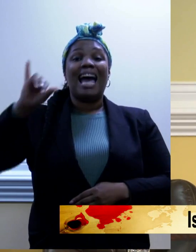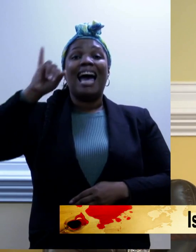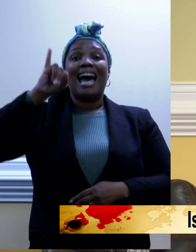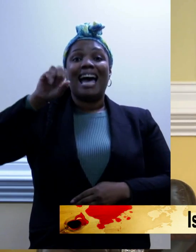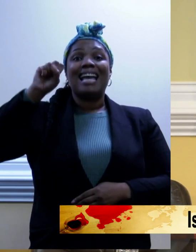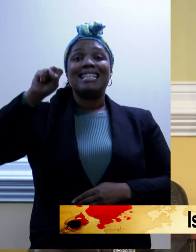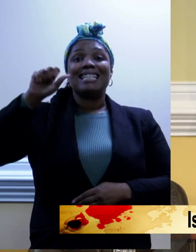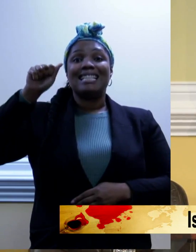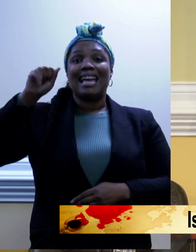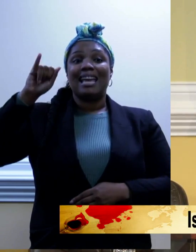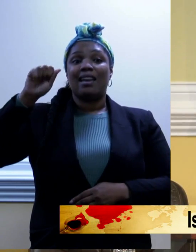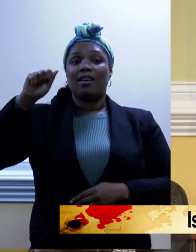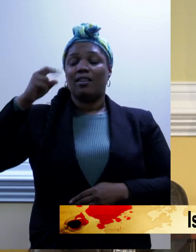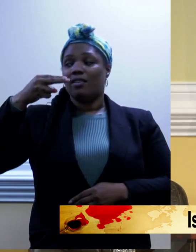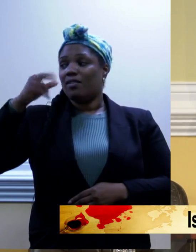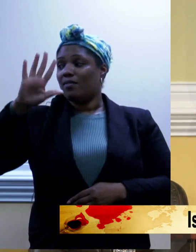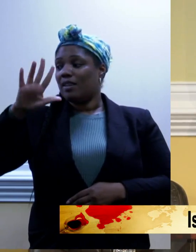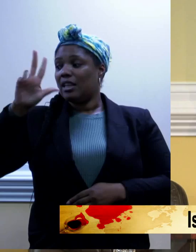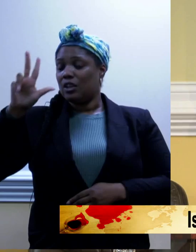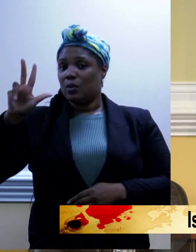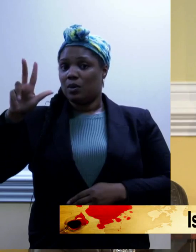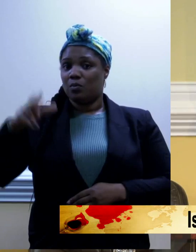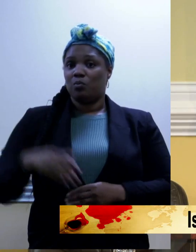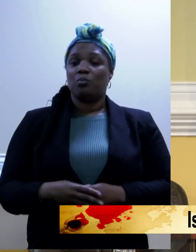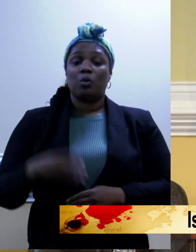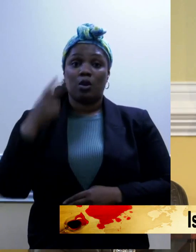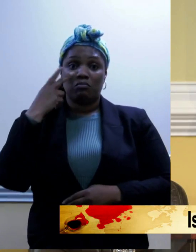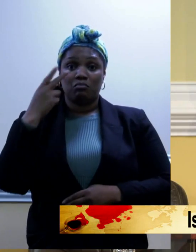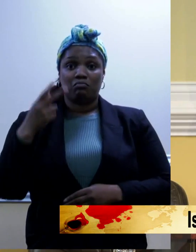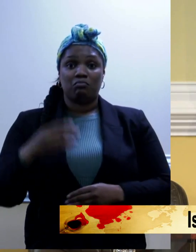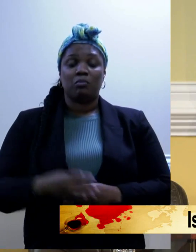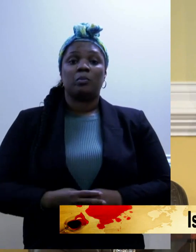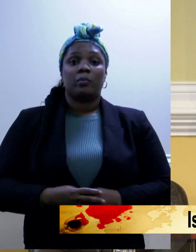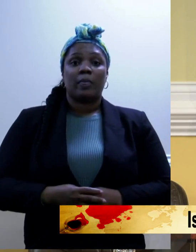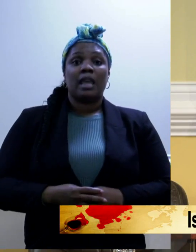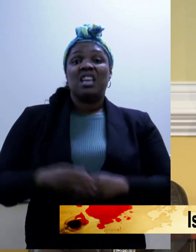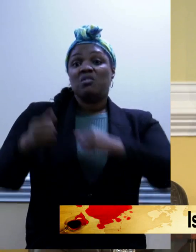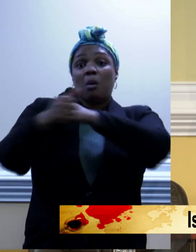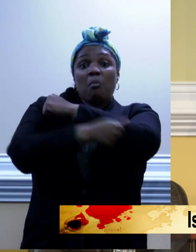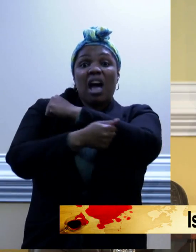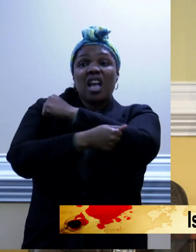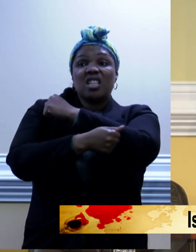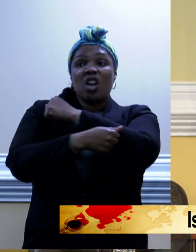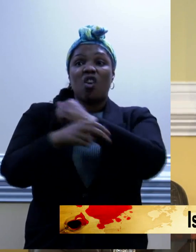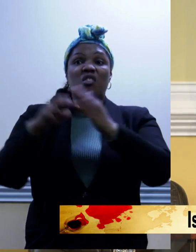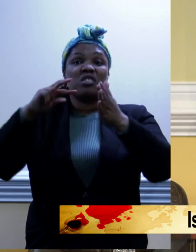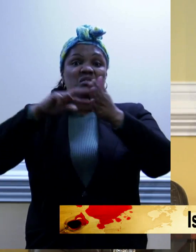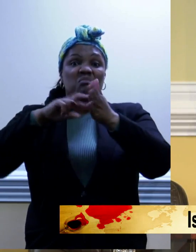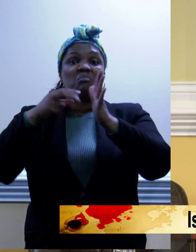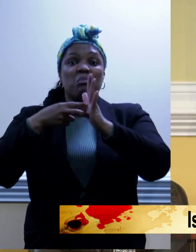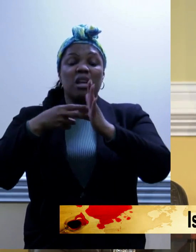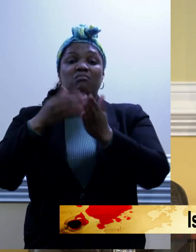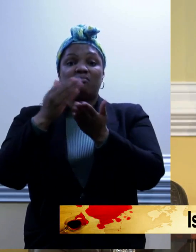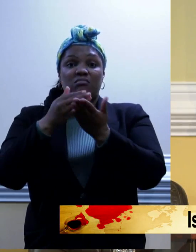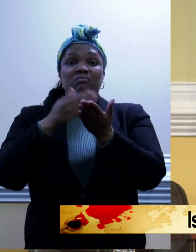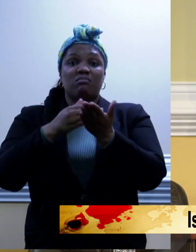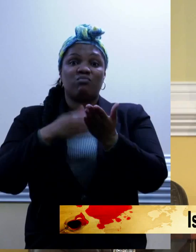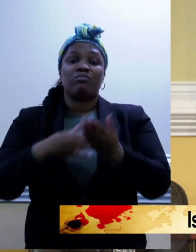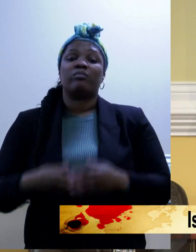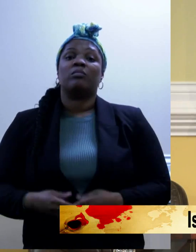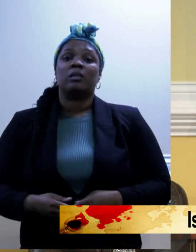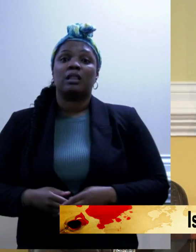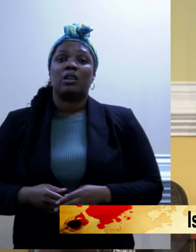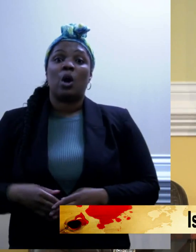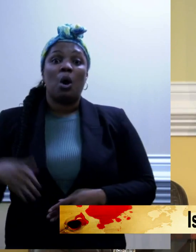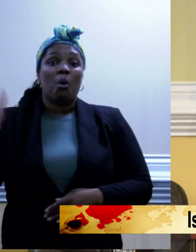53. Isaiah chapter 53. Because we want to have a good look at this. This is what Passover is all about so you can understand why